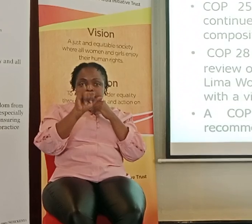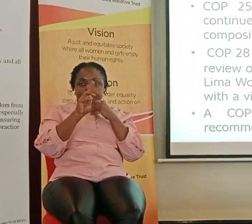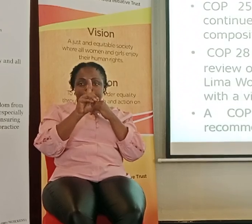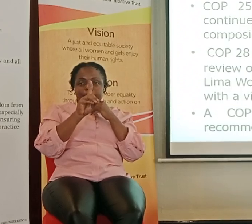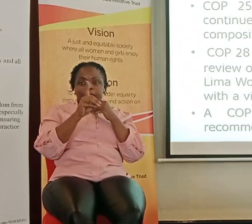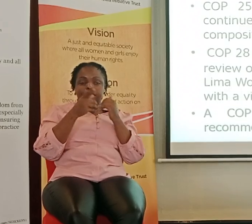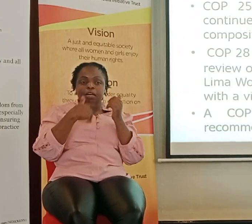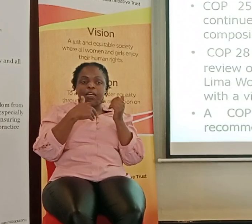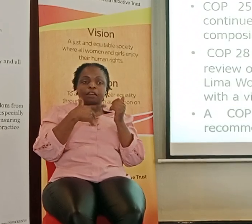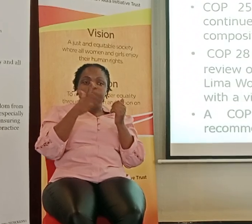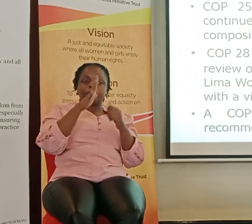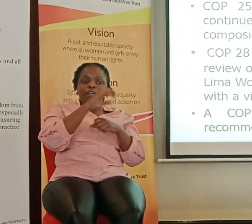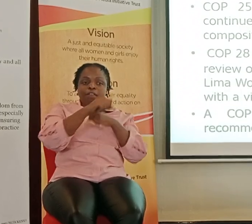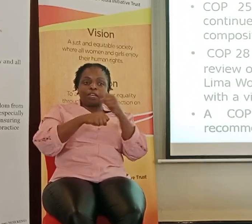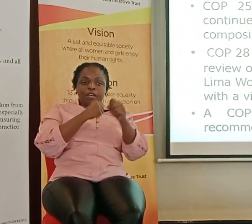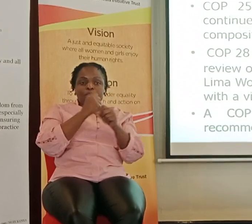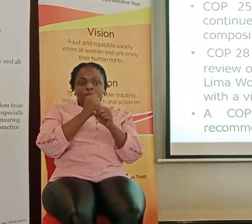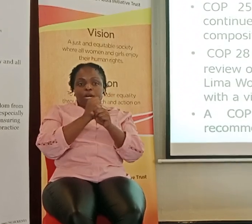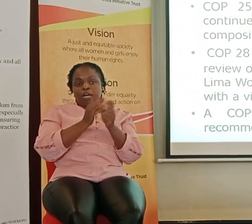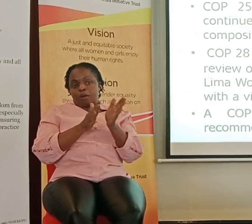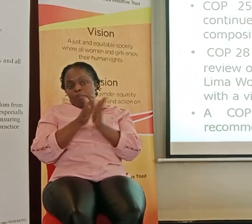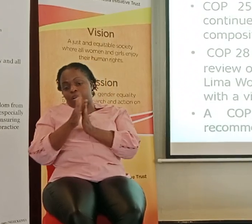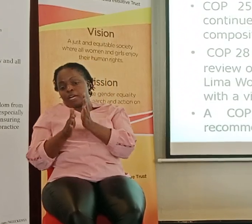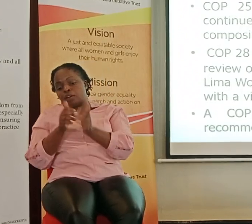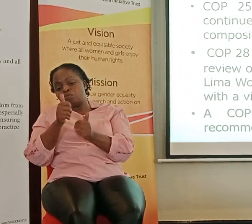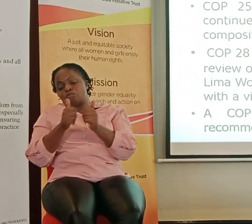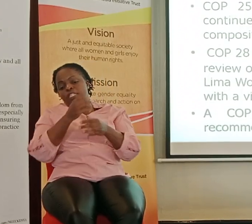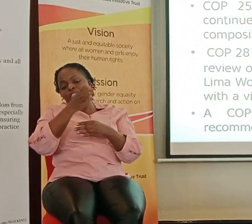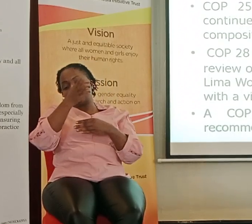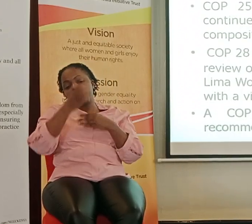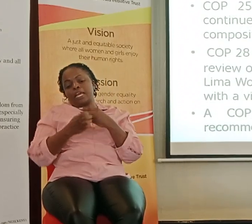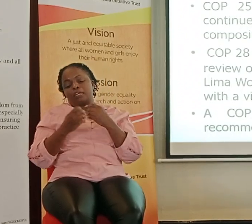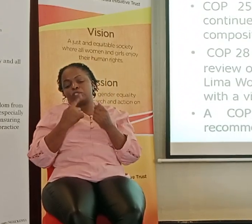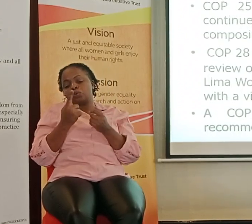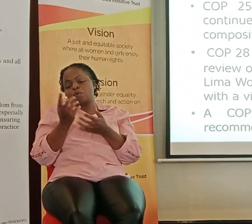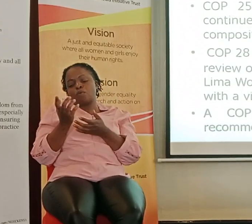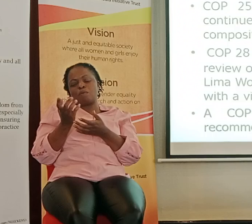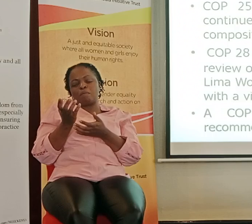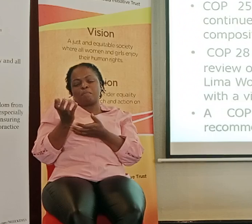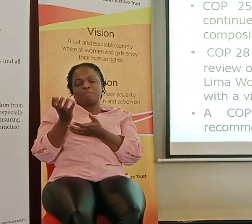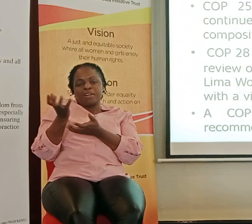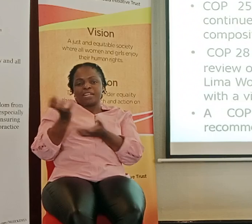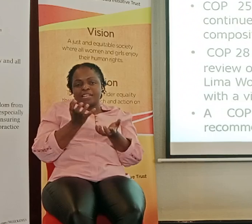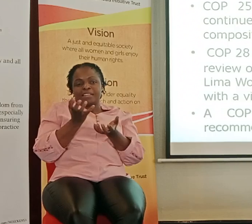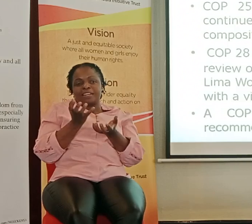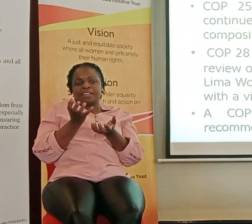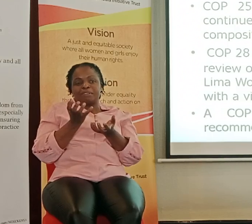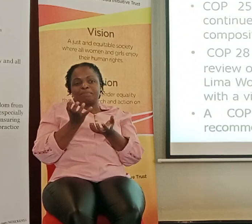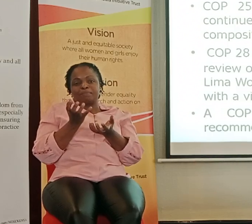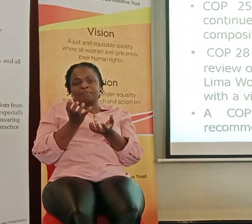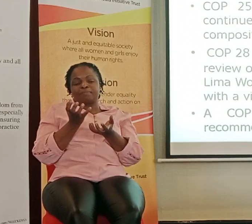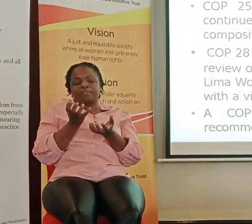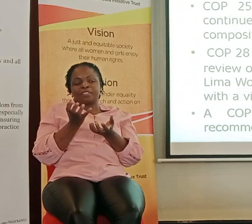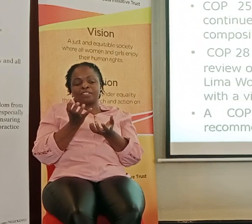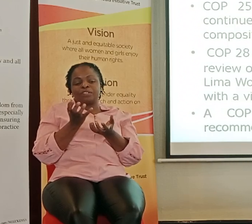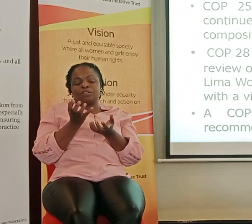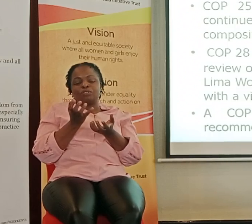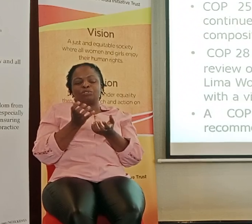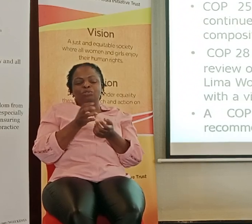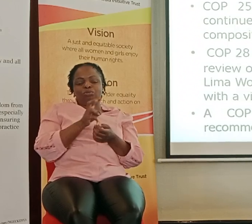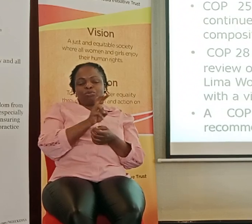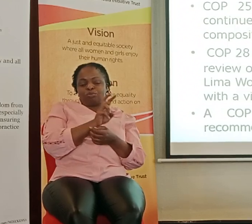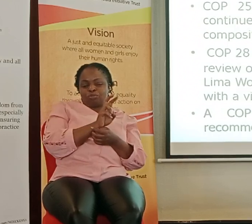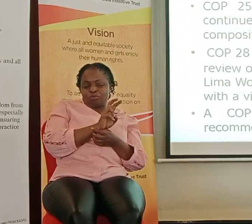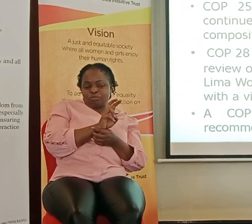5-year work plan that is ending, and therefore the need to embark